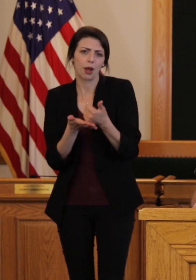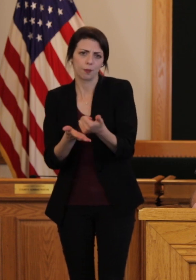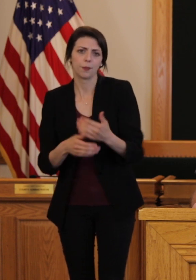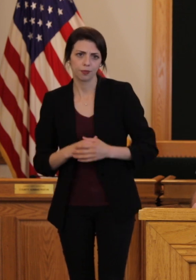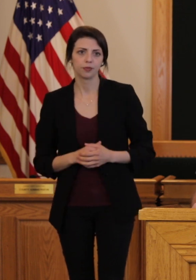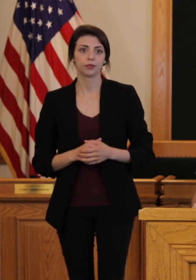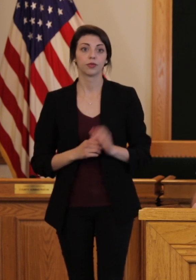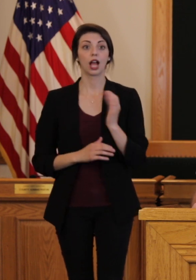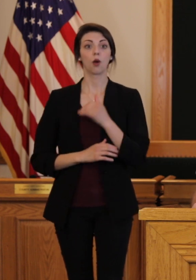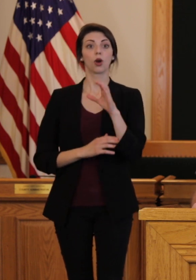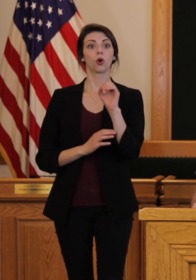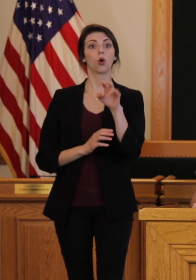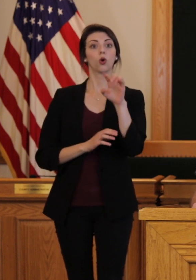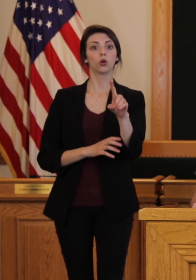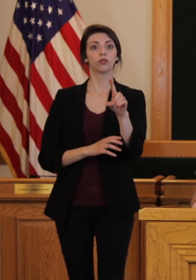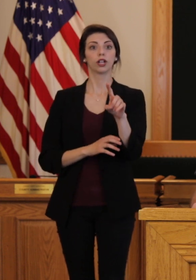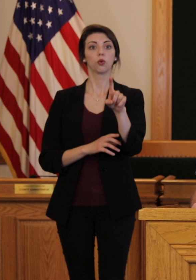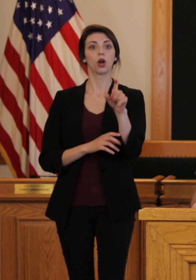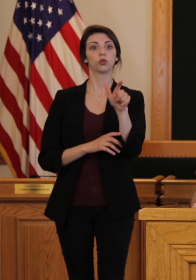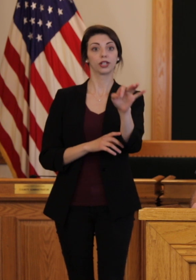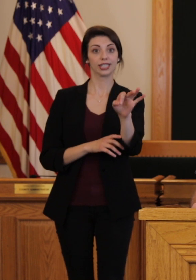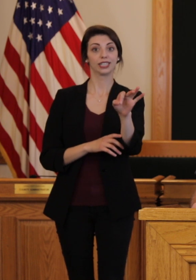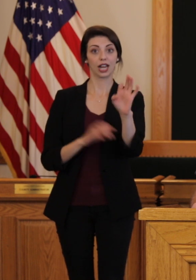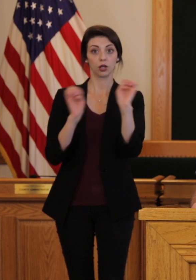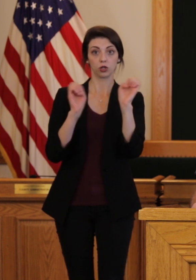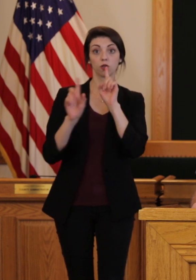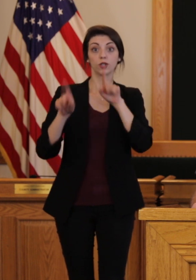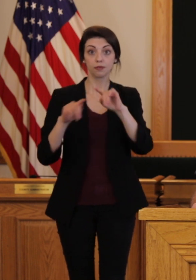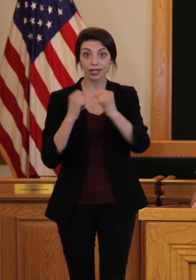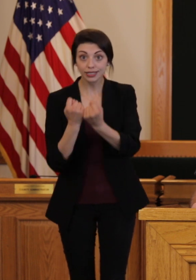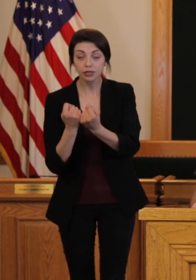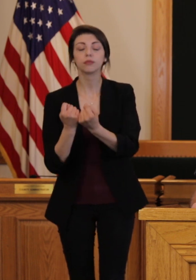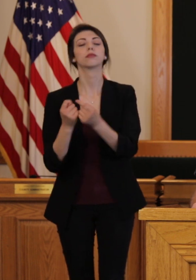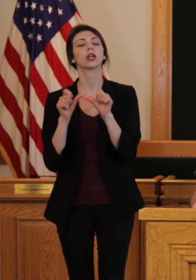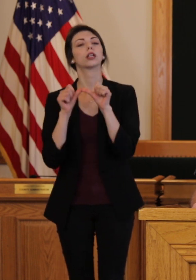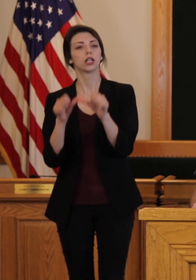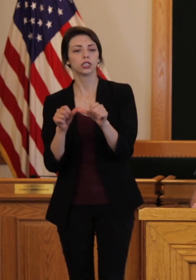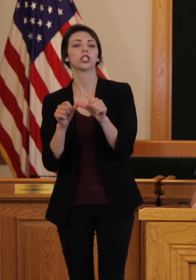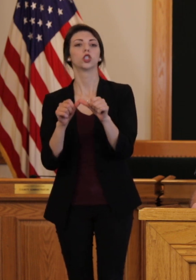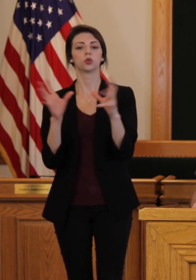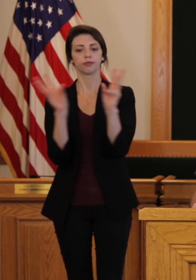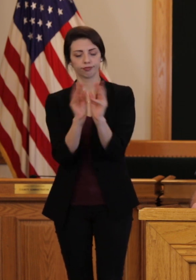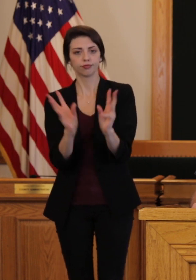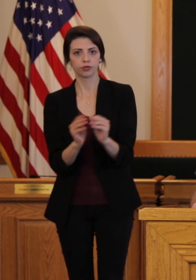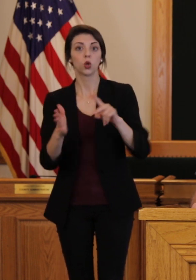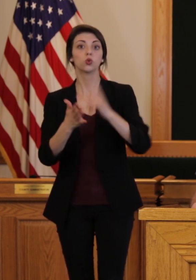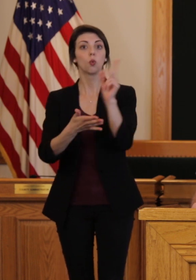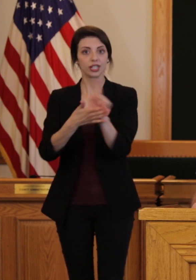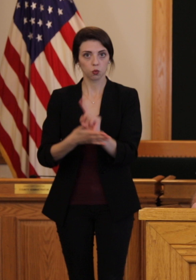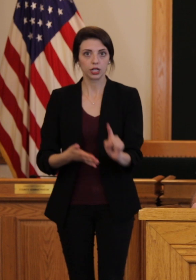Our county's COVID-129 emergency response team continues to meet twice a week to address concerns and share